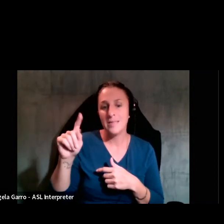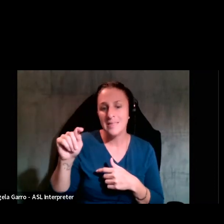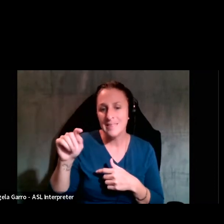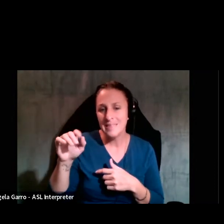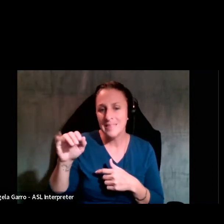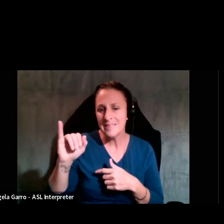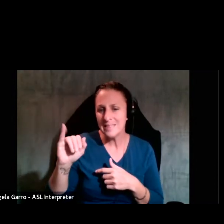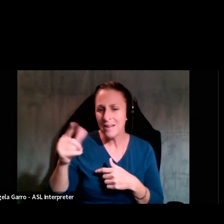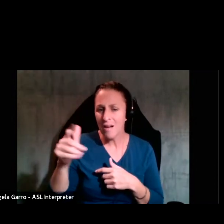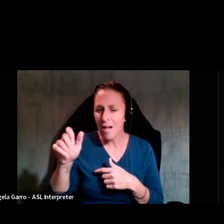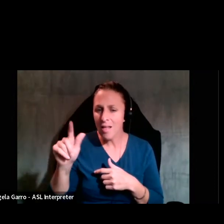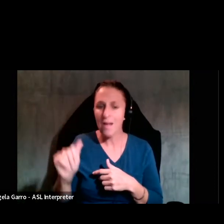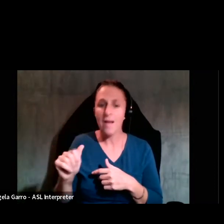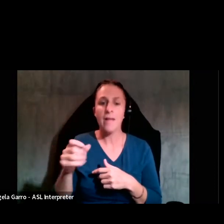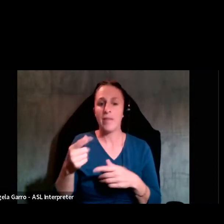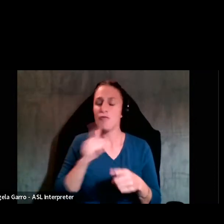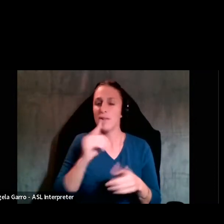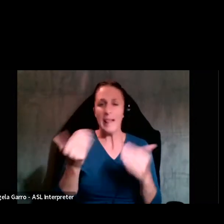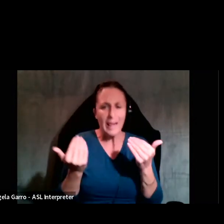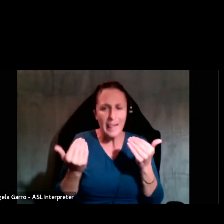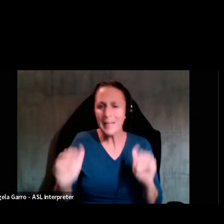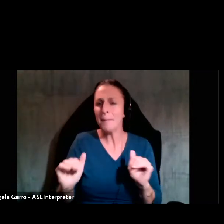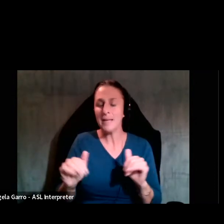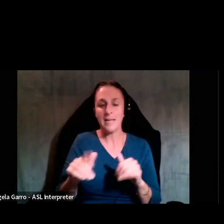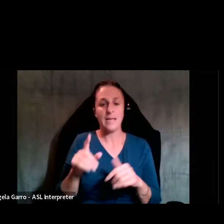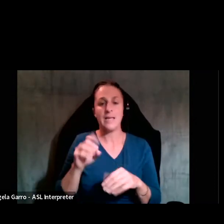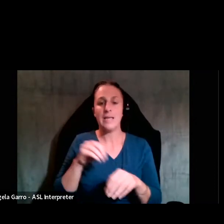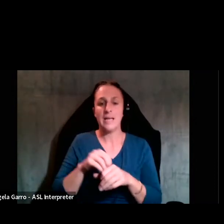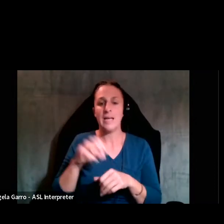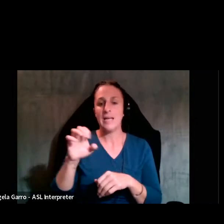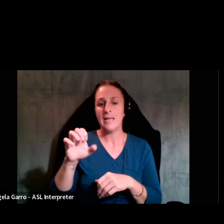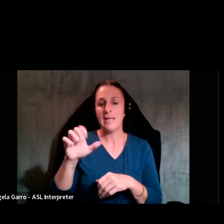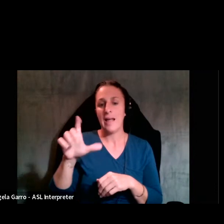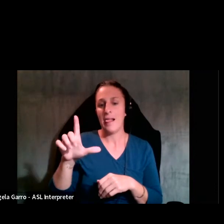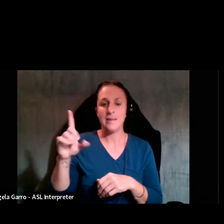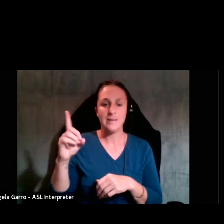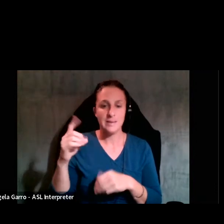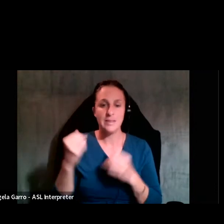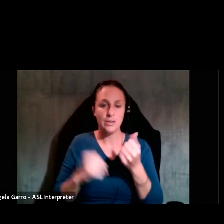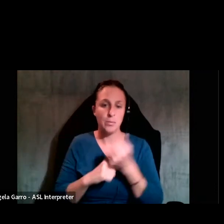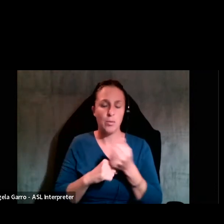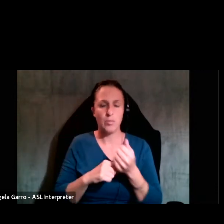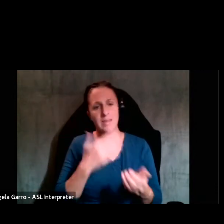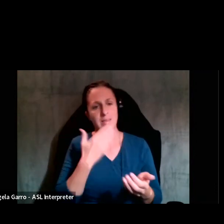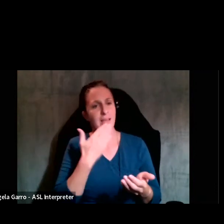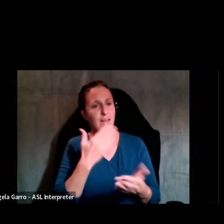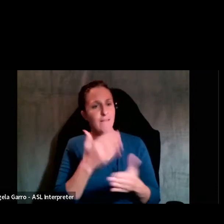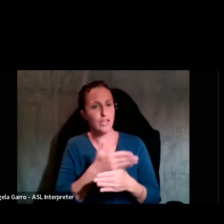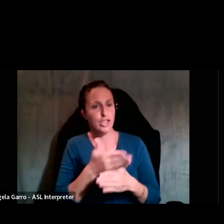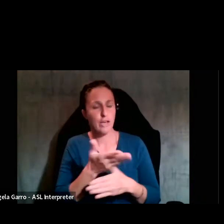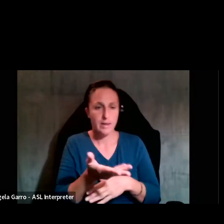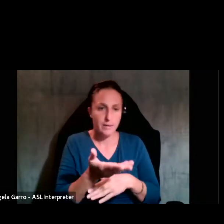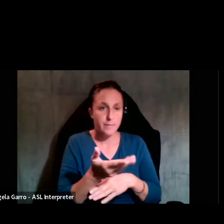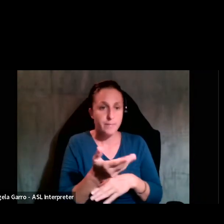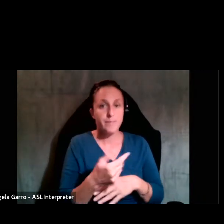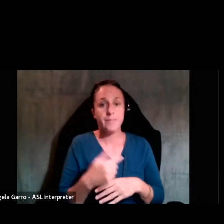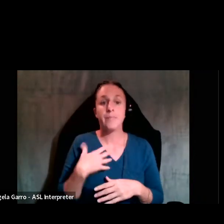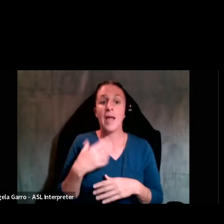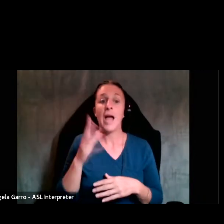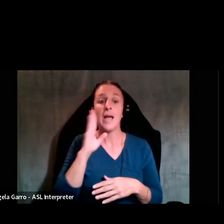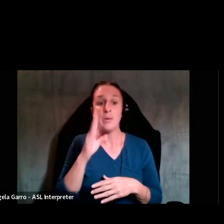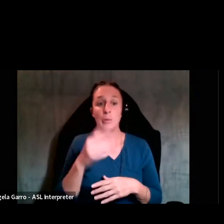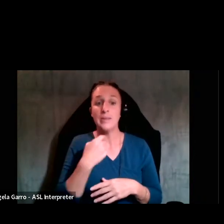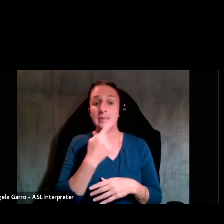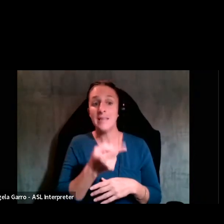very limited in terms of ELD support. Thank you for both sharing that. Appreciate it. I will tell you to direct